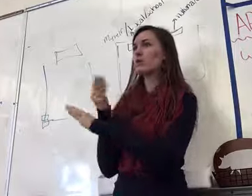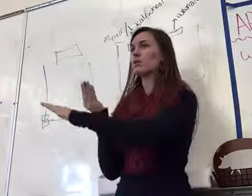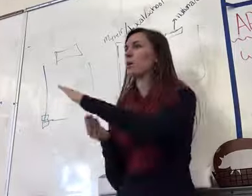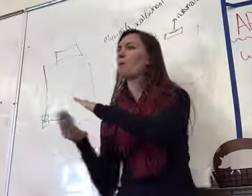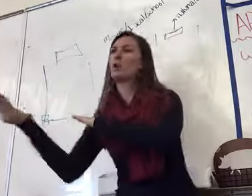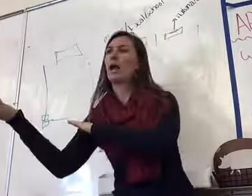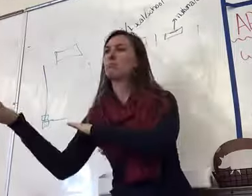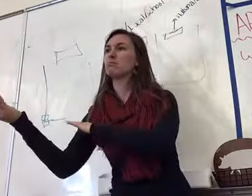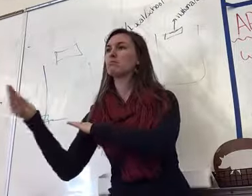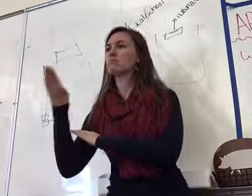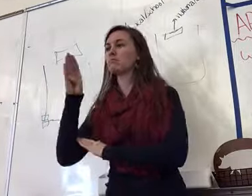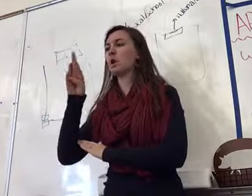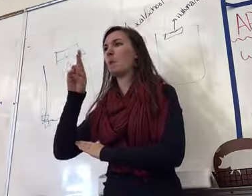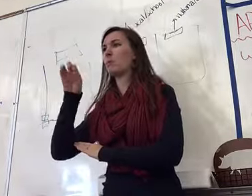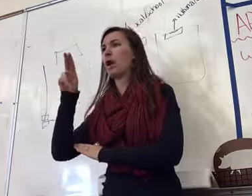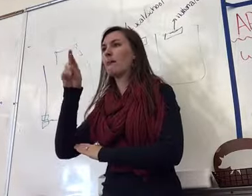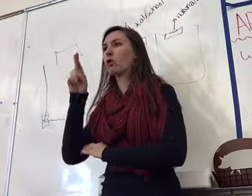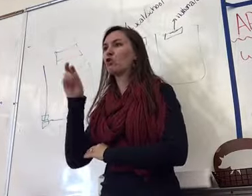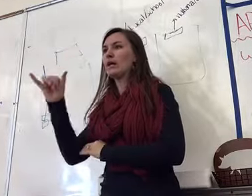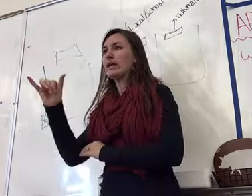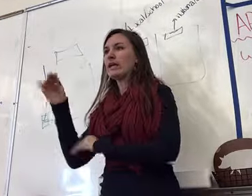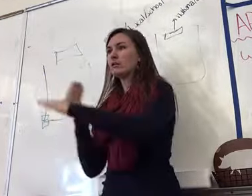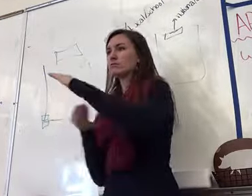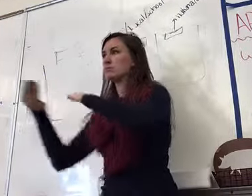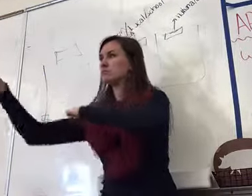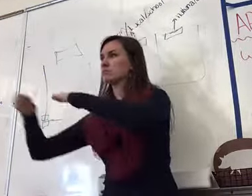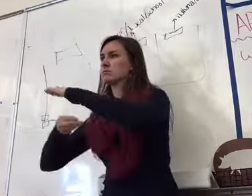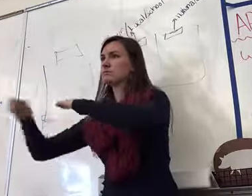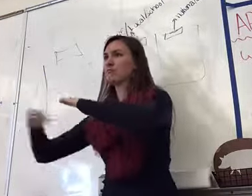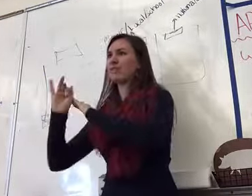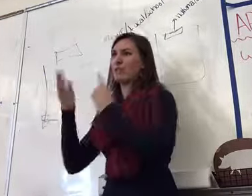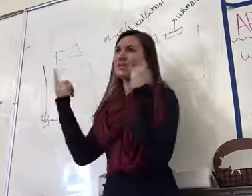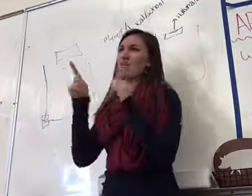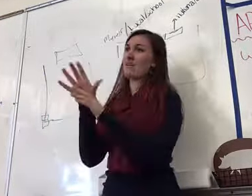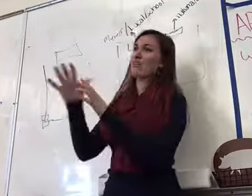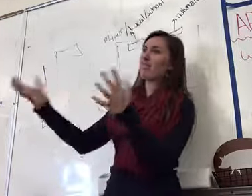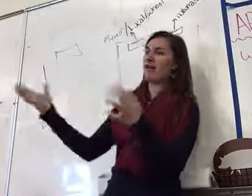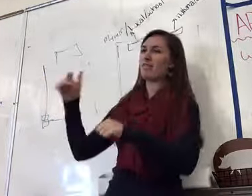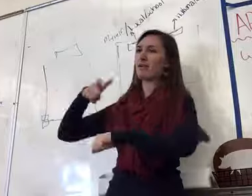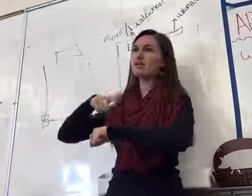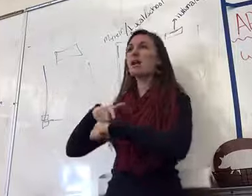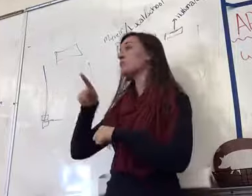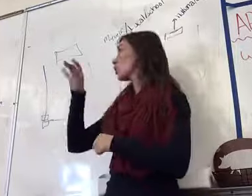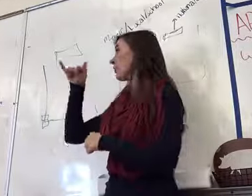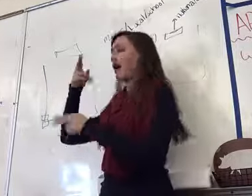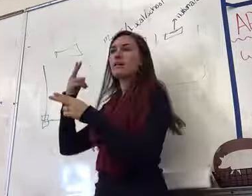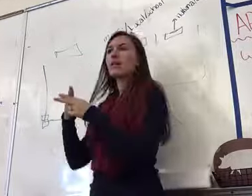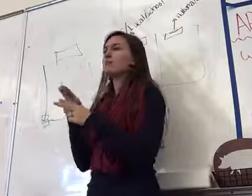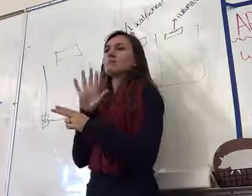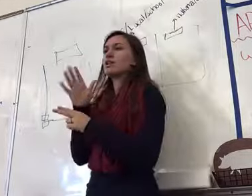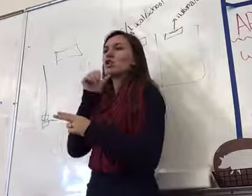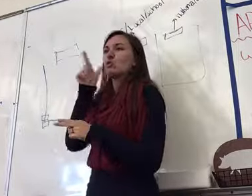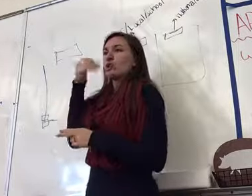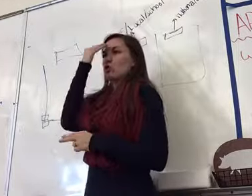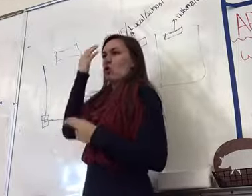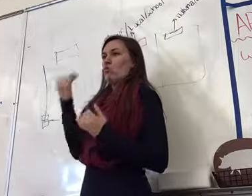The Supreme Court is justified later. So you don't necessarily need to know his name. You just need to know the Supreme Court was weak and it was created from the Constitution.